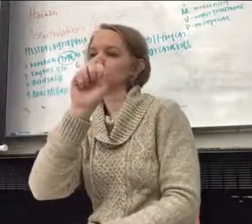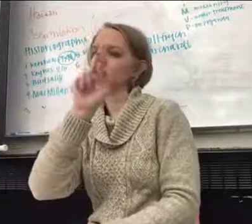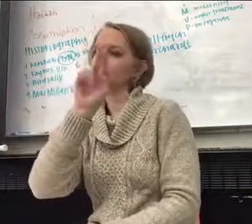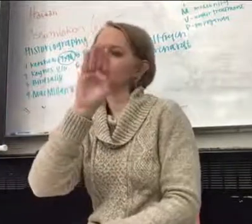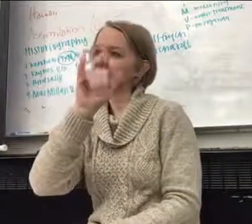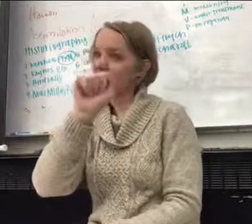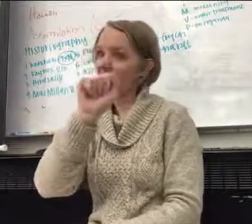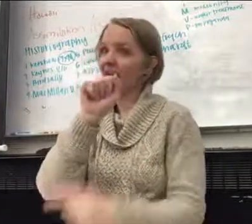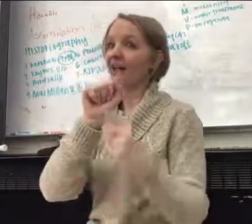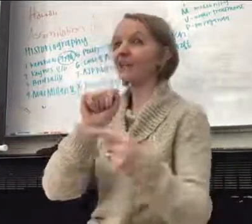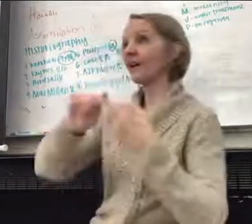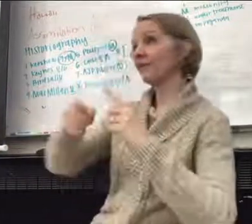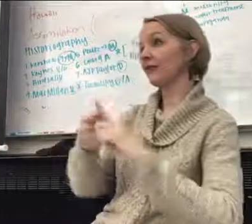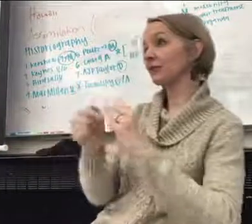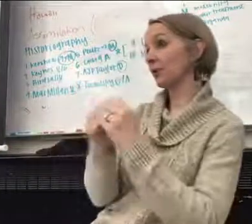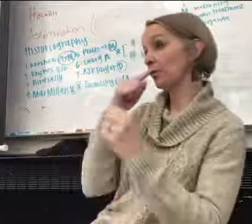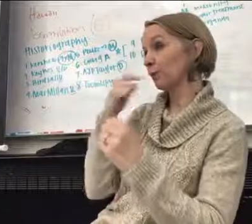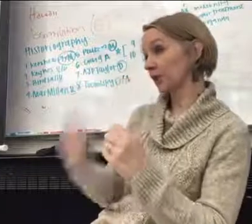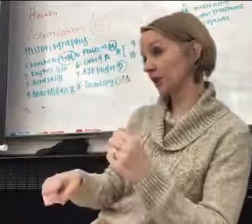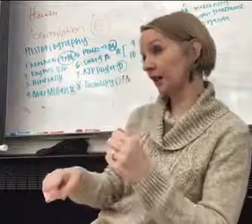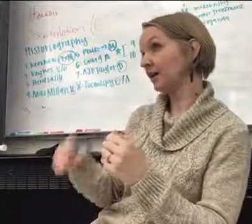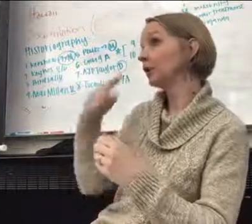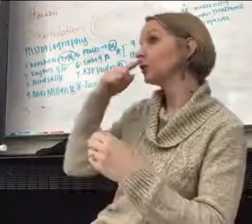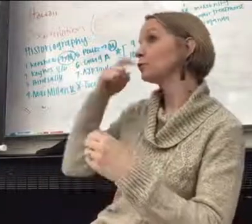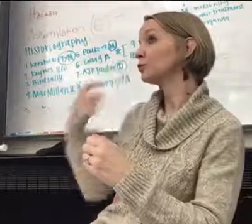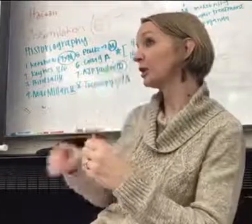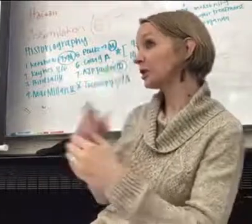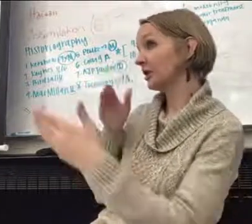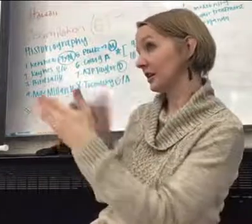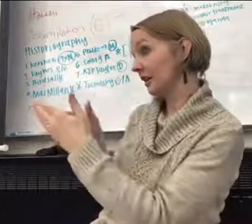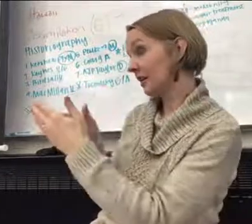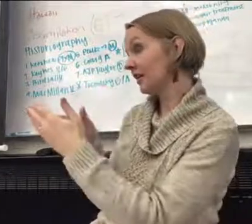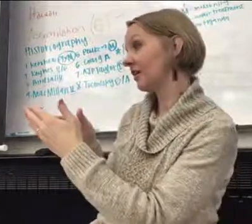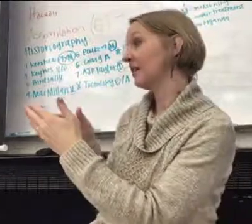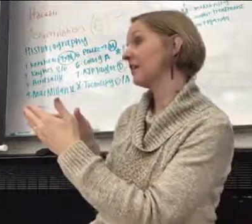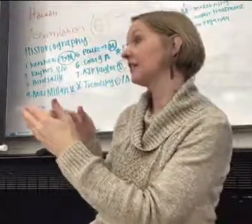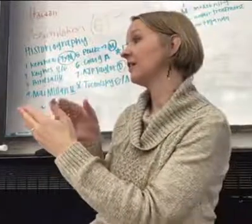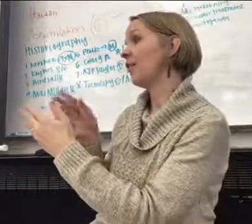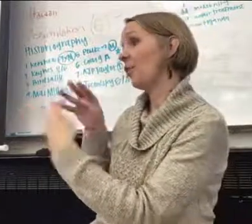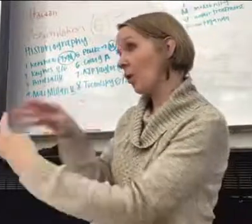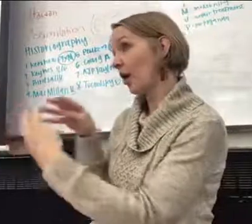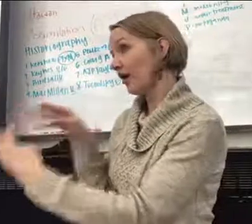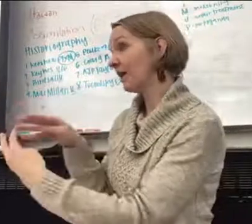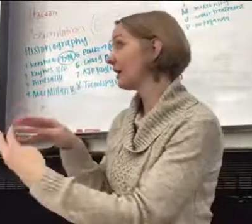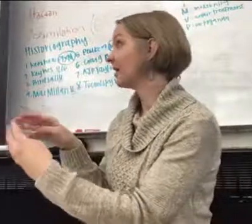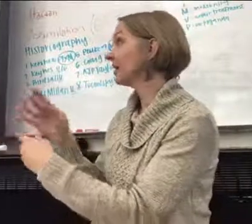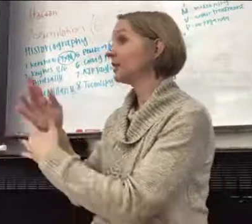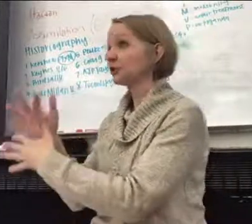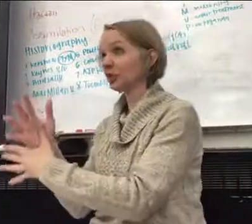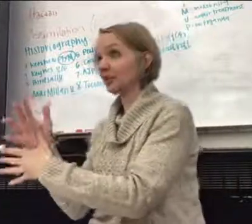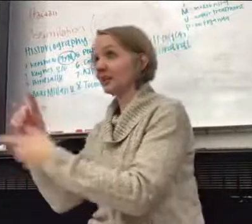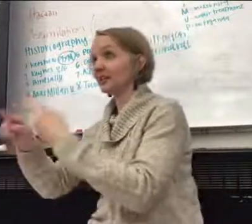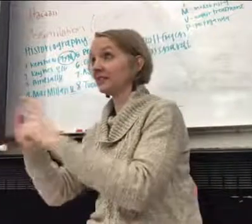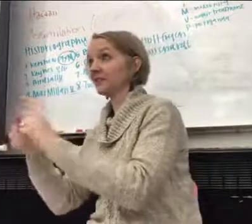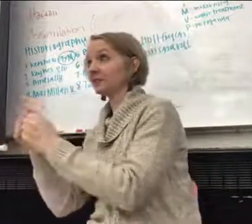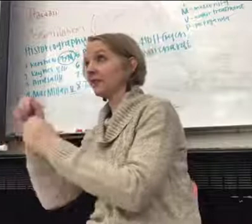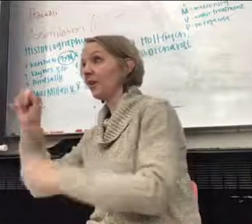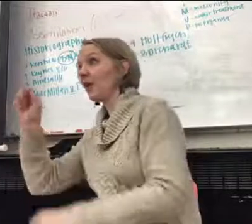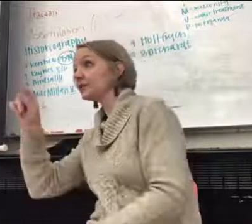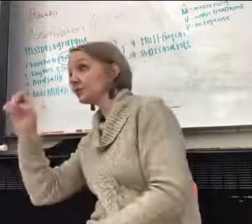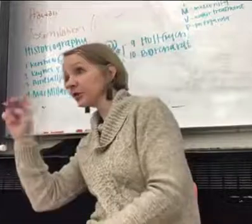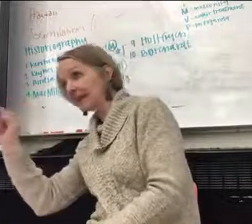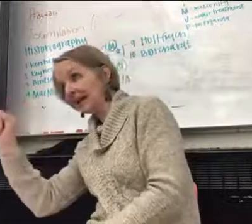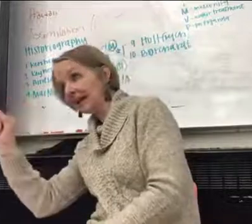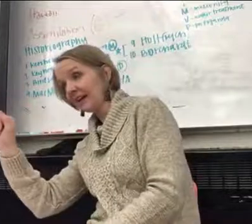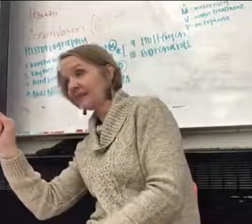with Russia, Russia declares war on Austria for declaring war on Serbia. Then Germany, who's friends with Austria, declares war